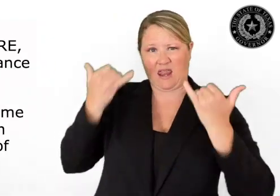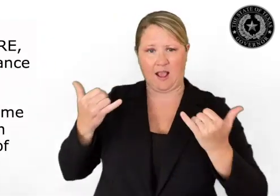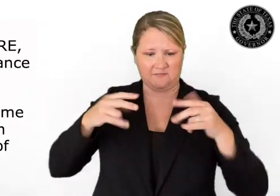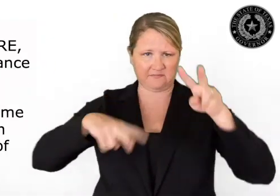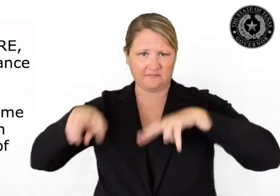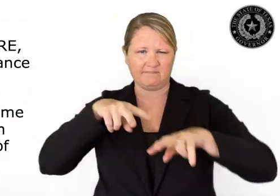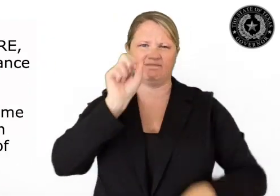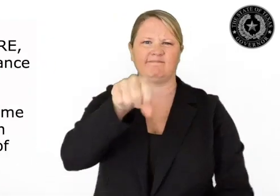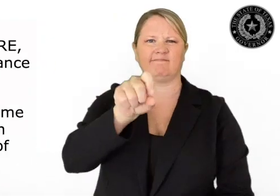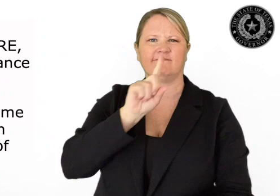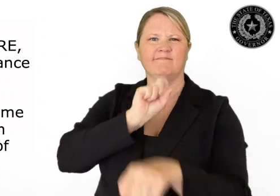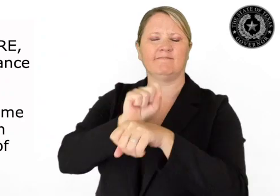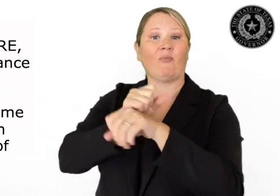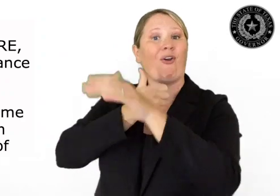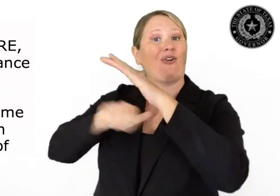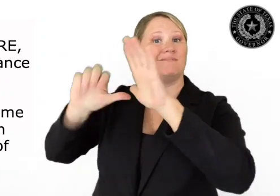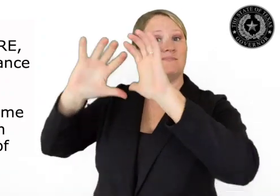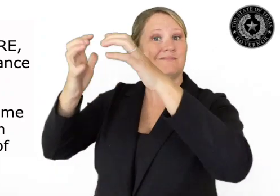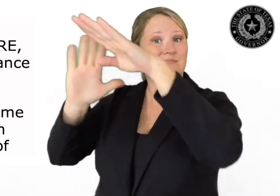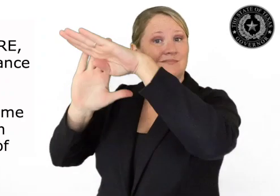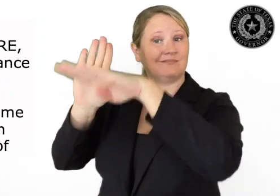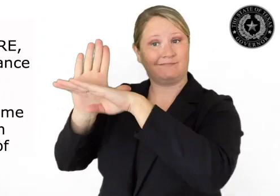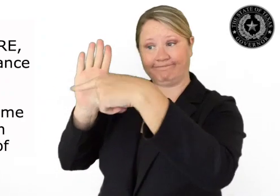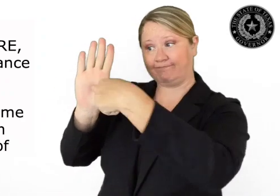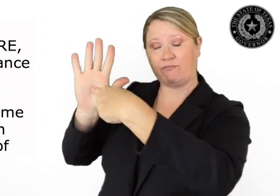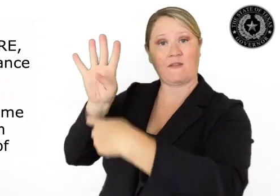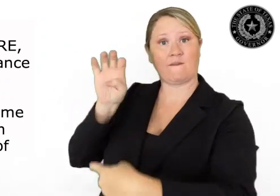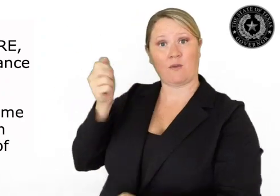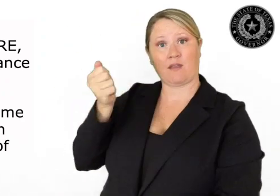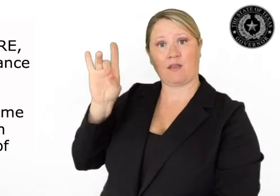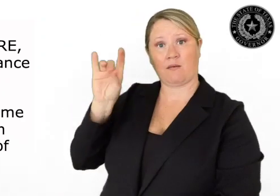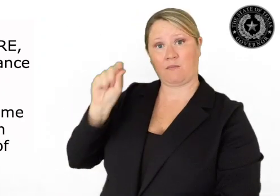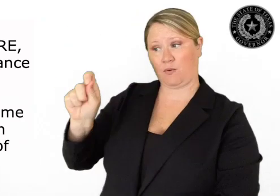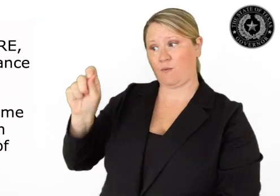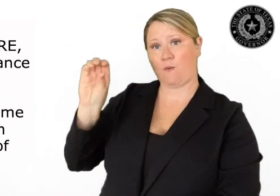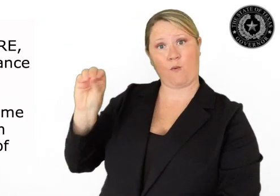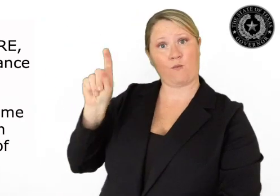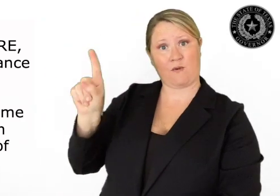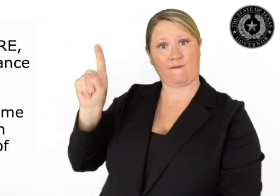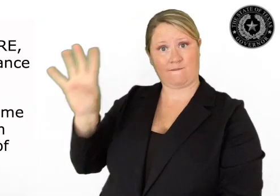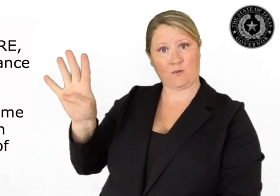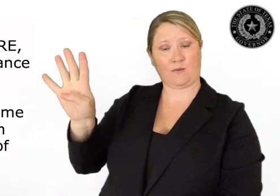Now therefore, in accordance with the authority vested in me in Section